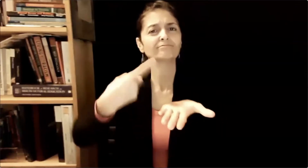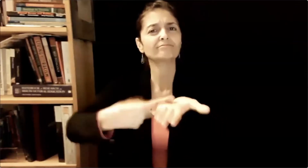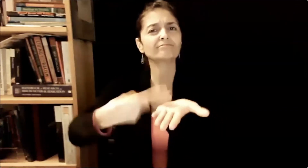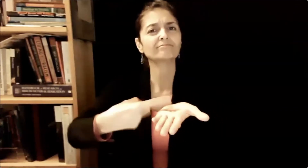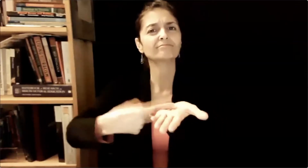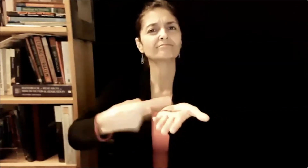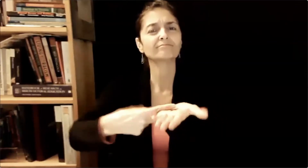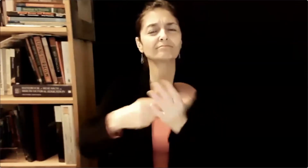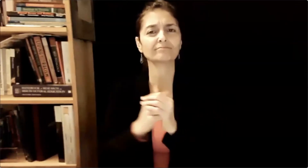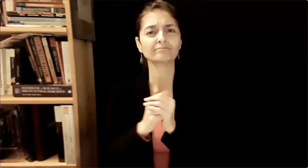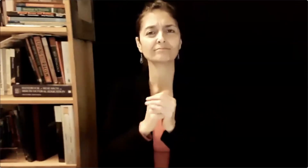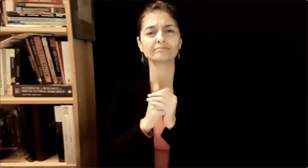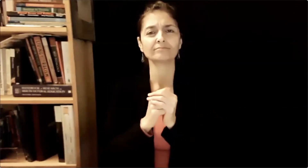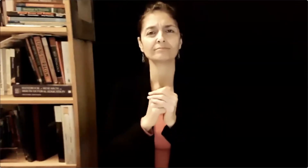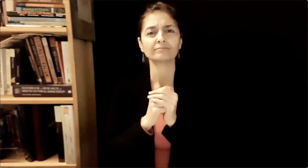I'm here to discuss